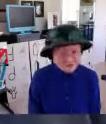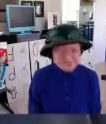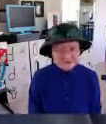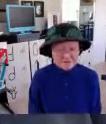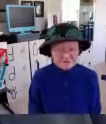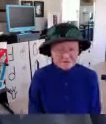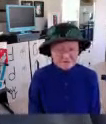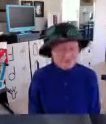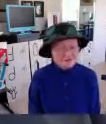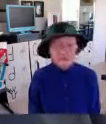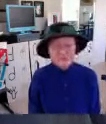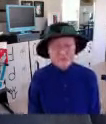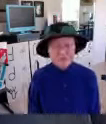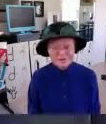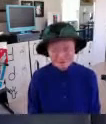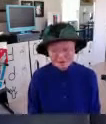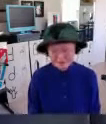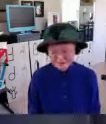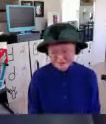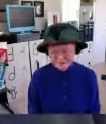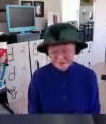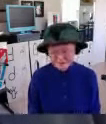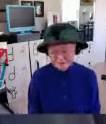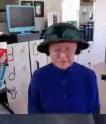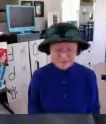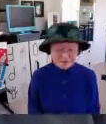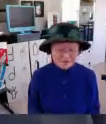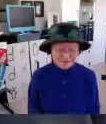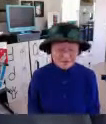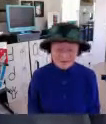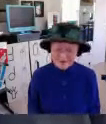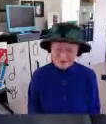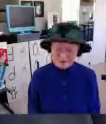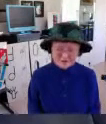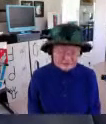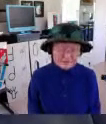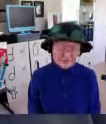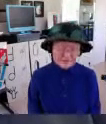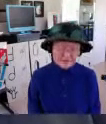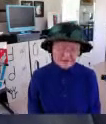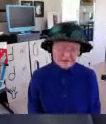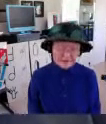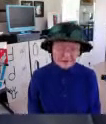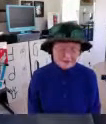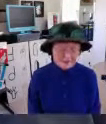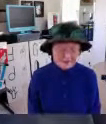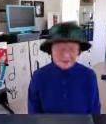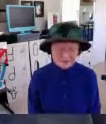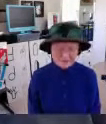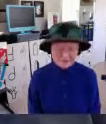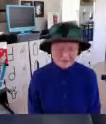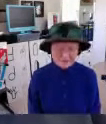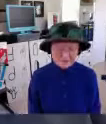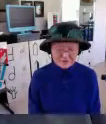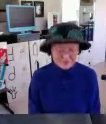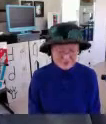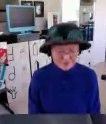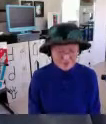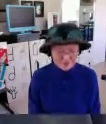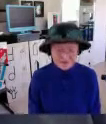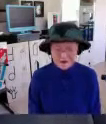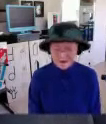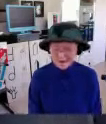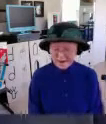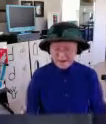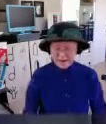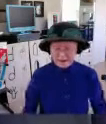transcriptionists. There's Nancy Romero, a good friend who is really skilled at sign writing, and I'm looking forward to working with her.